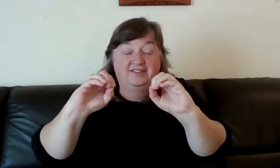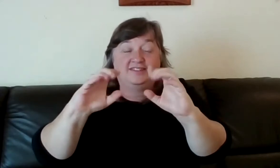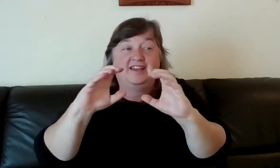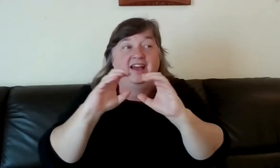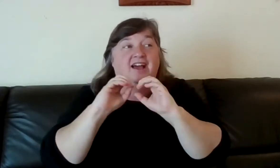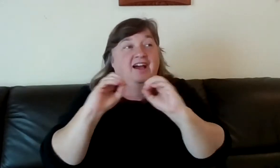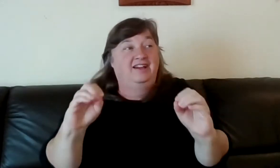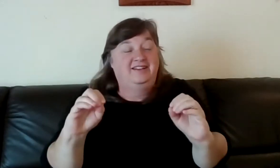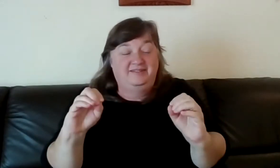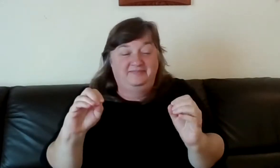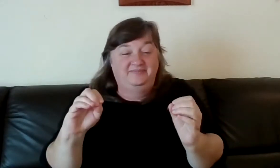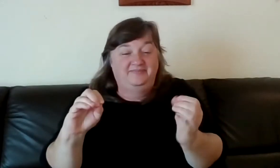There's